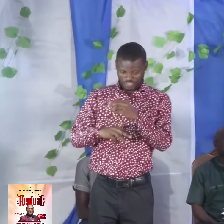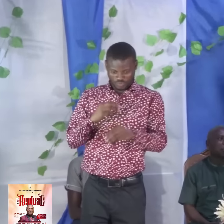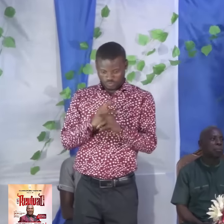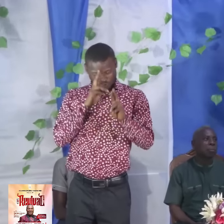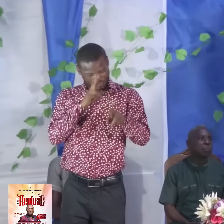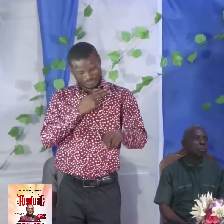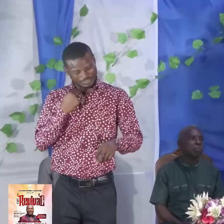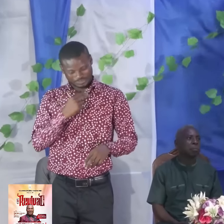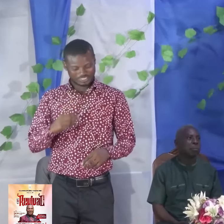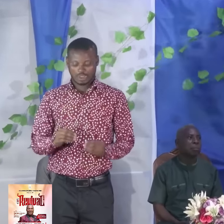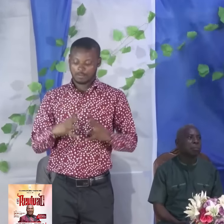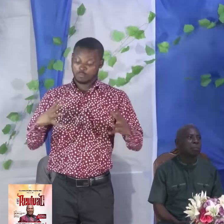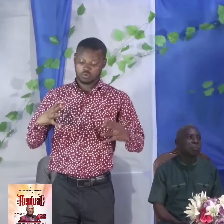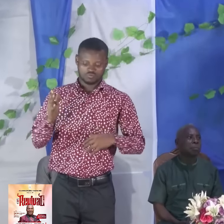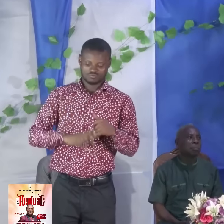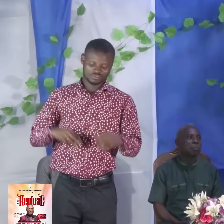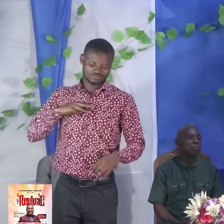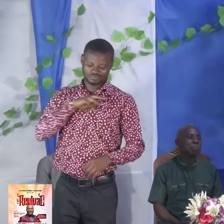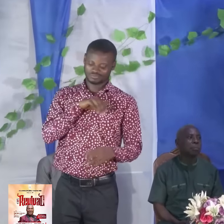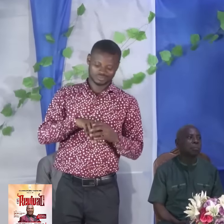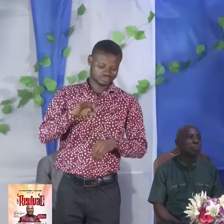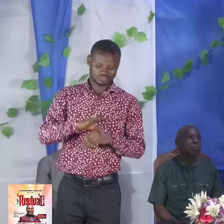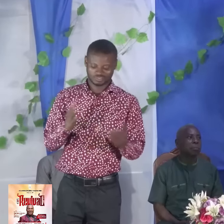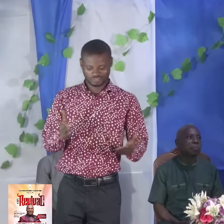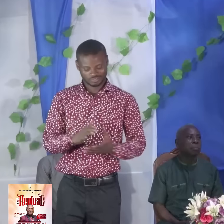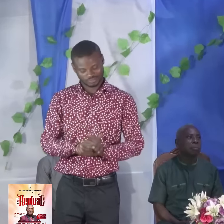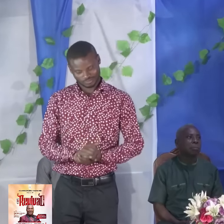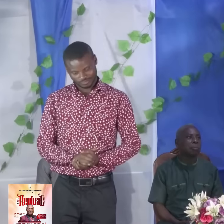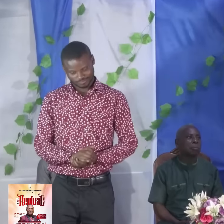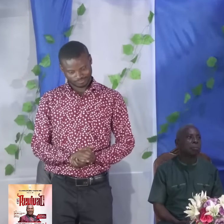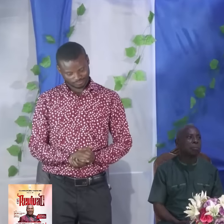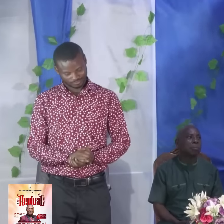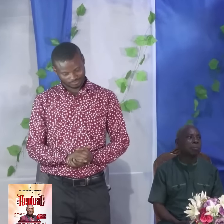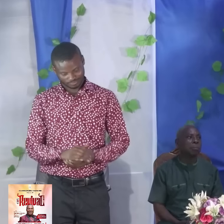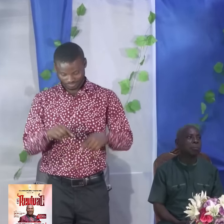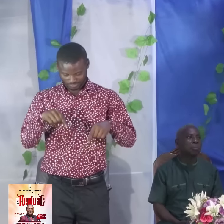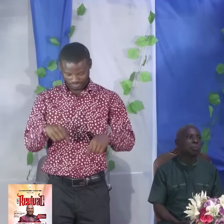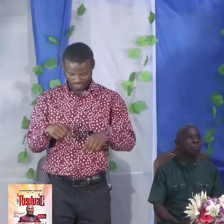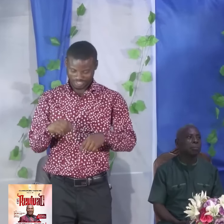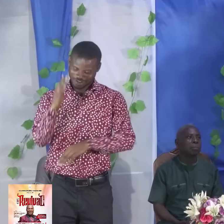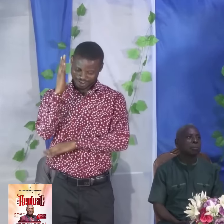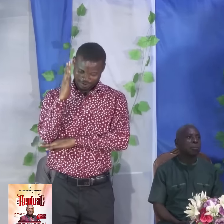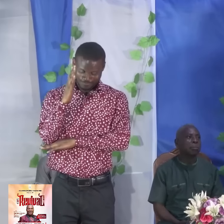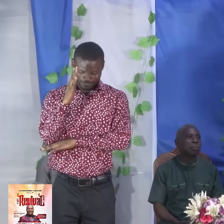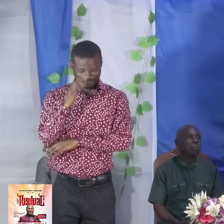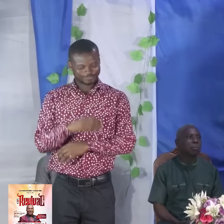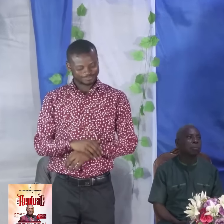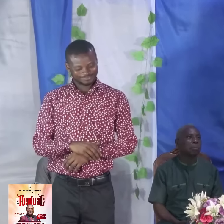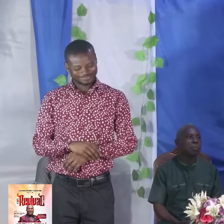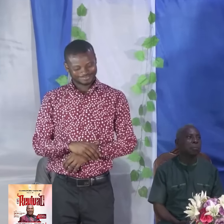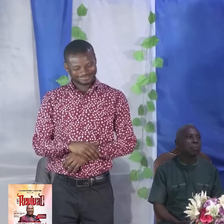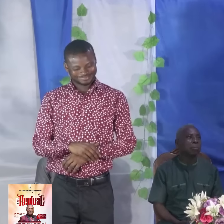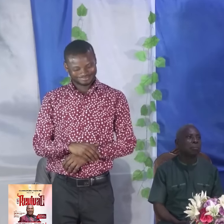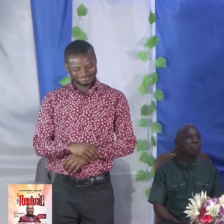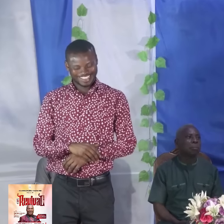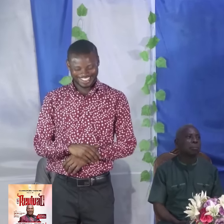brother the two brother asa kwade the two yi awie yi me ya man yi say me ko di twa ba wo baby hey, na sa fodi choba